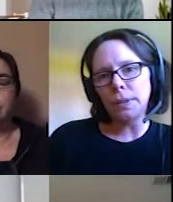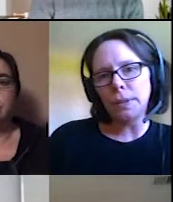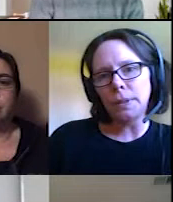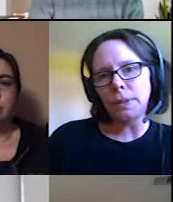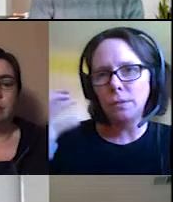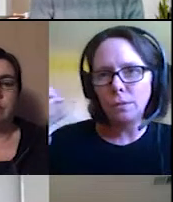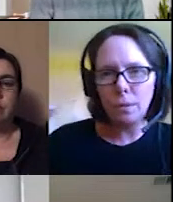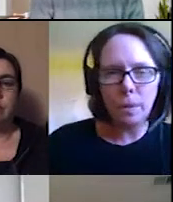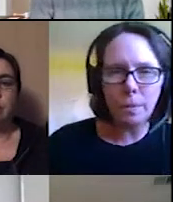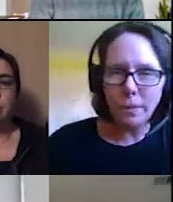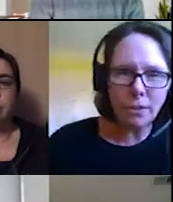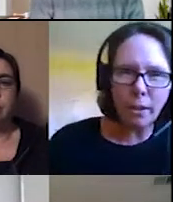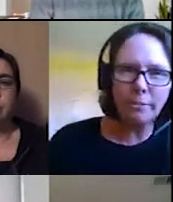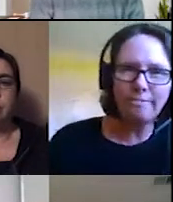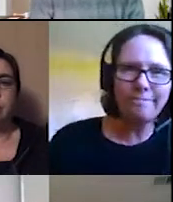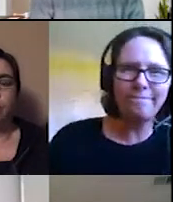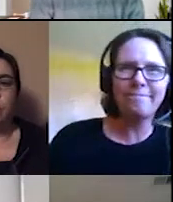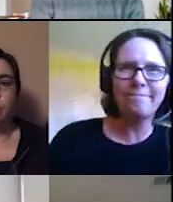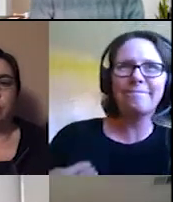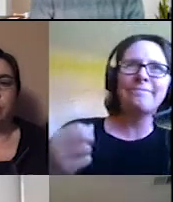but remember gesture.